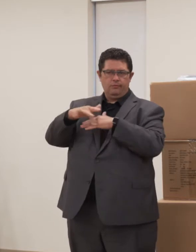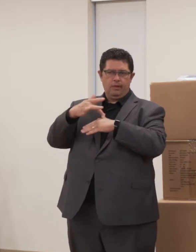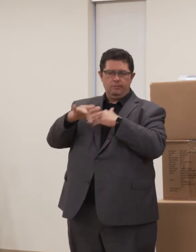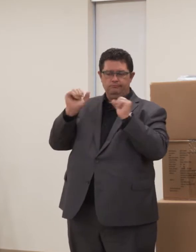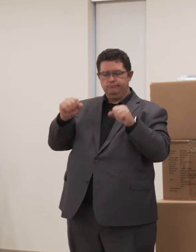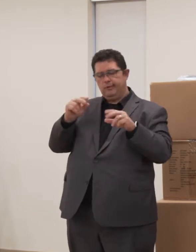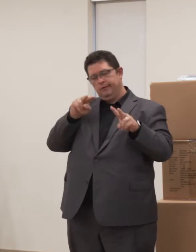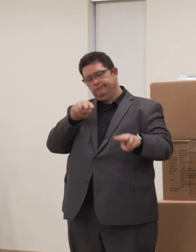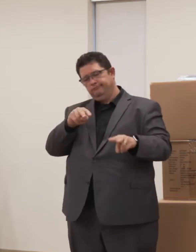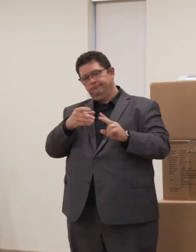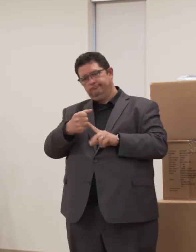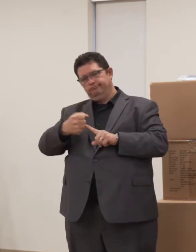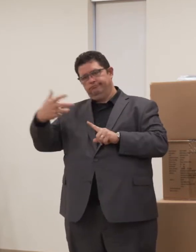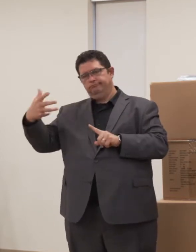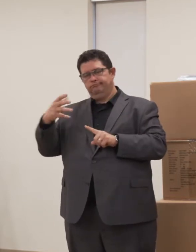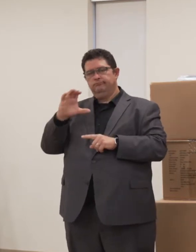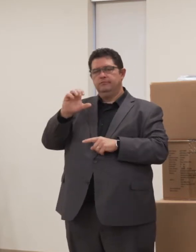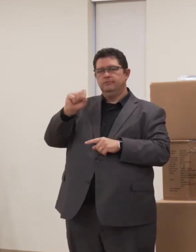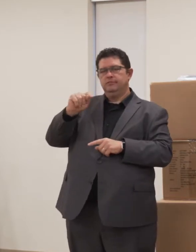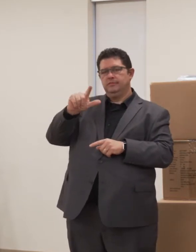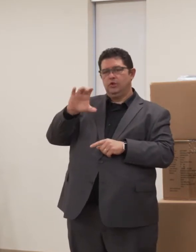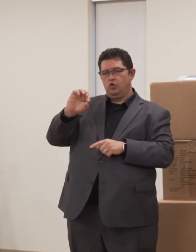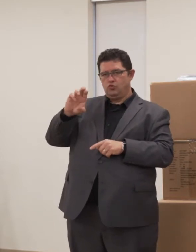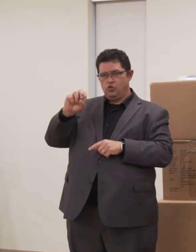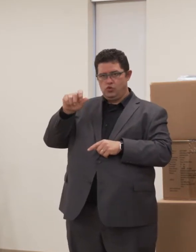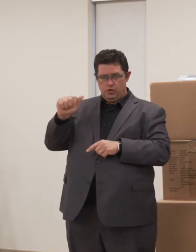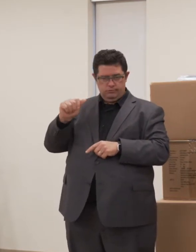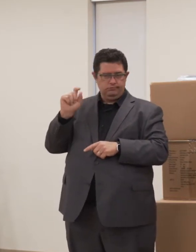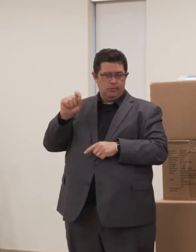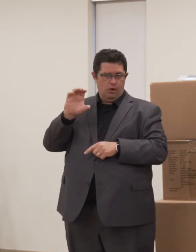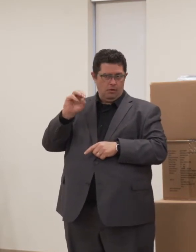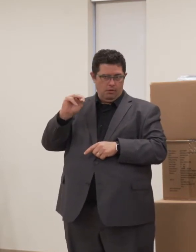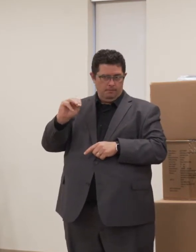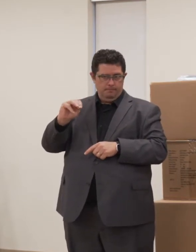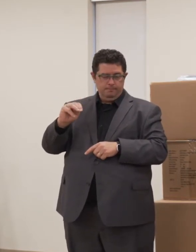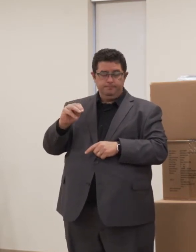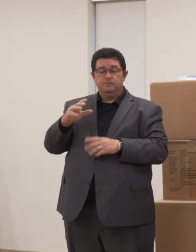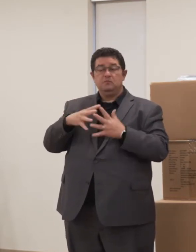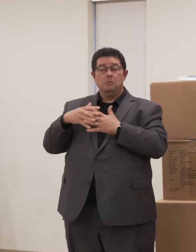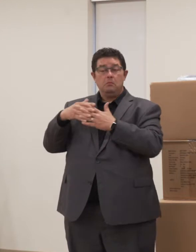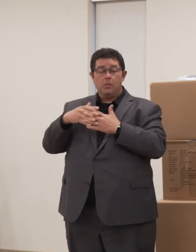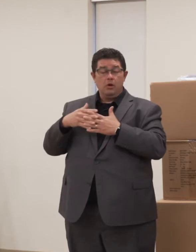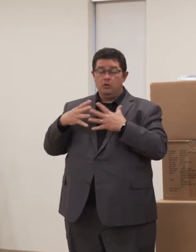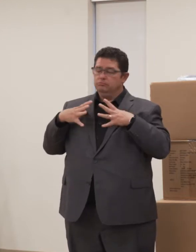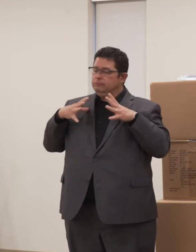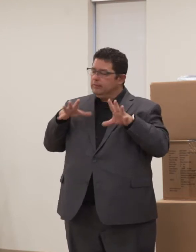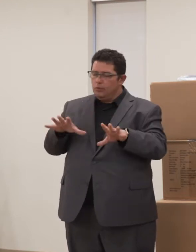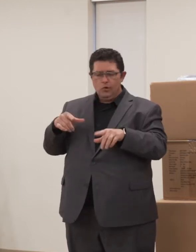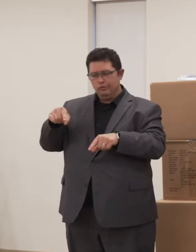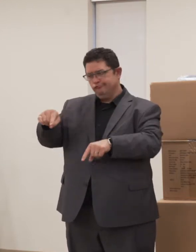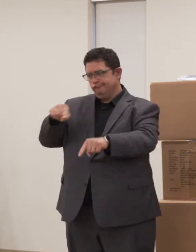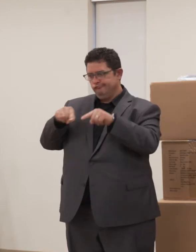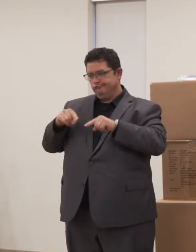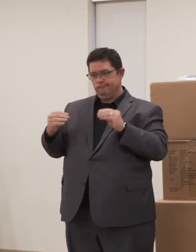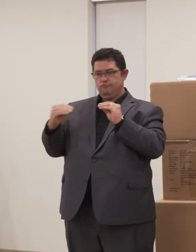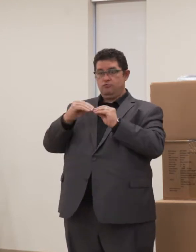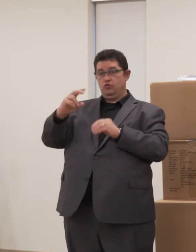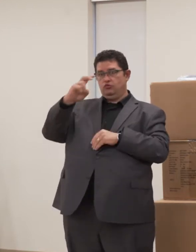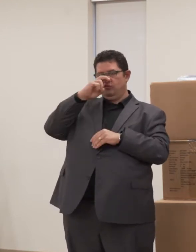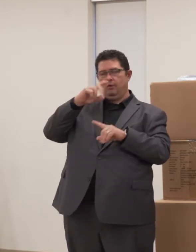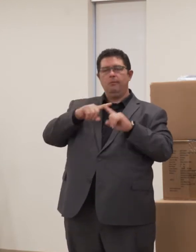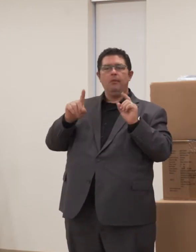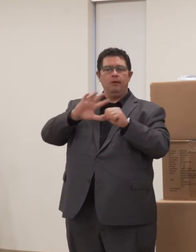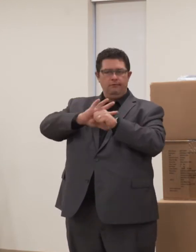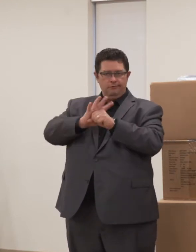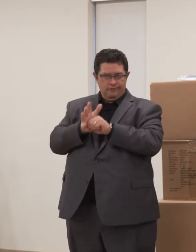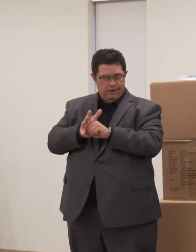stlcorona.com. America had hoped to not be rolling back our public health orders, but the virus had other ideas.